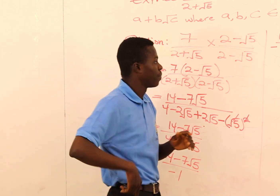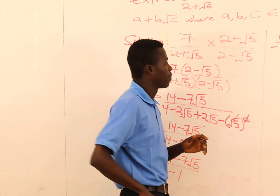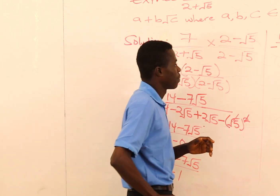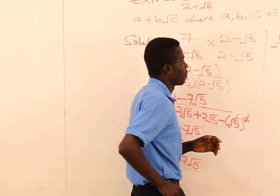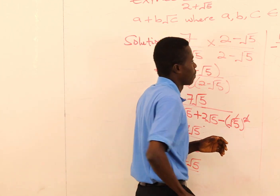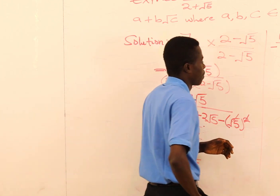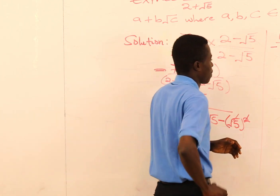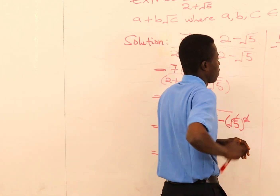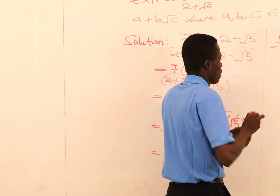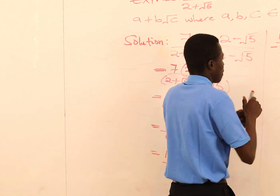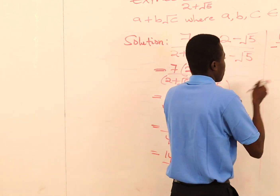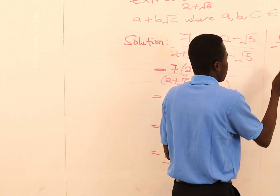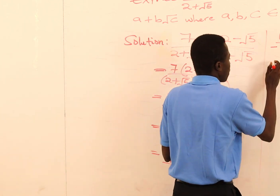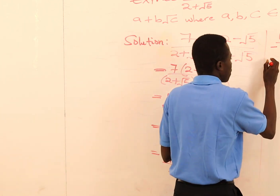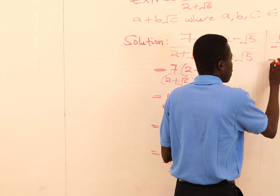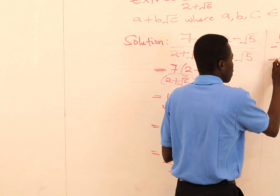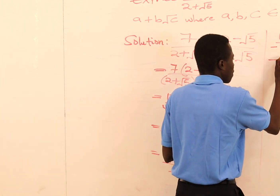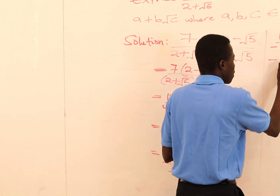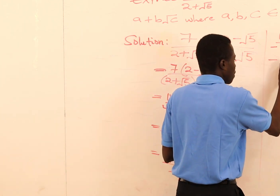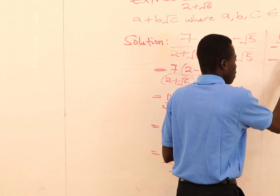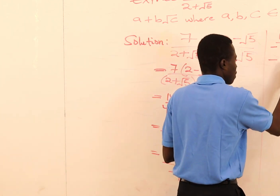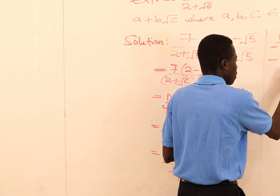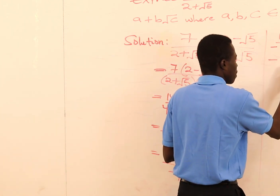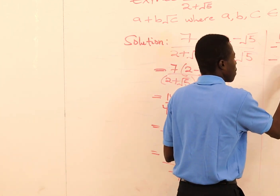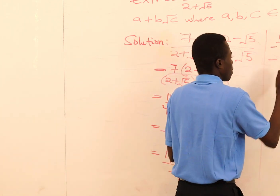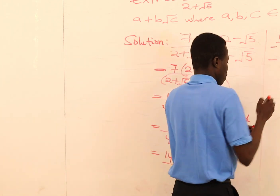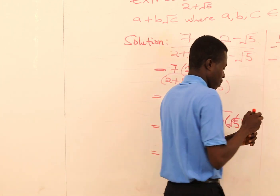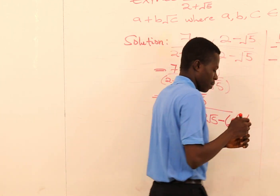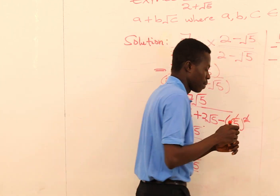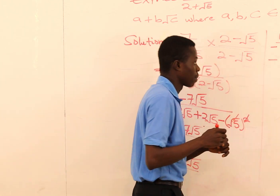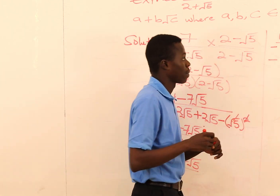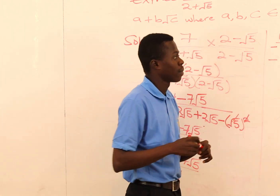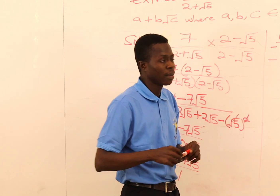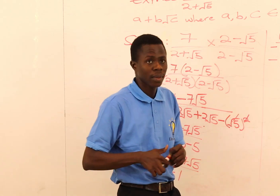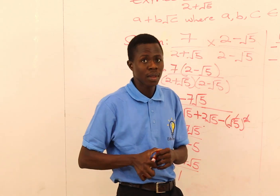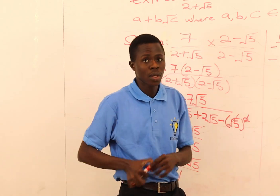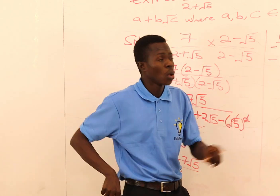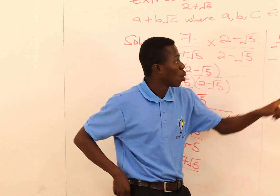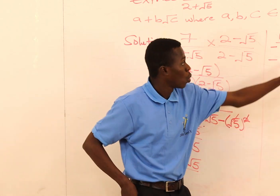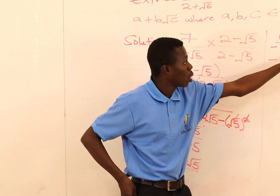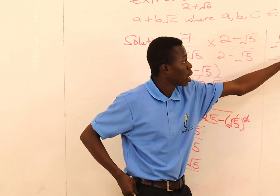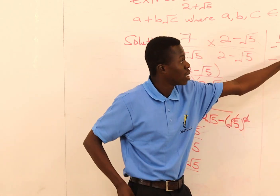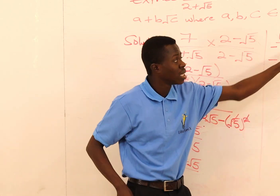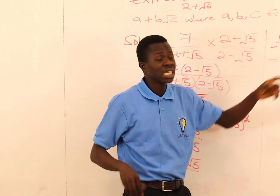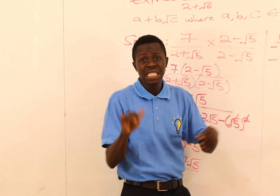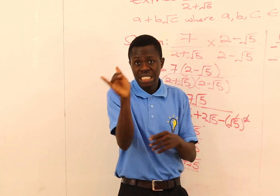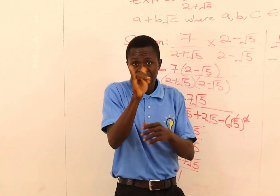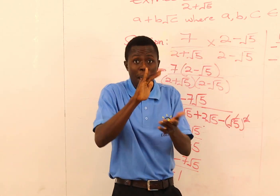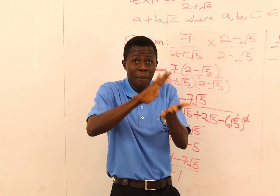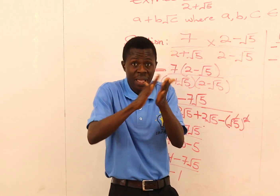So we know that the negative affects the 14, and that is why it becomes -14 divided by 1. And